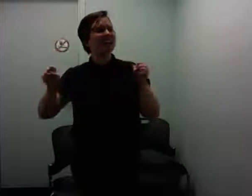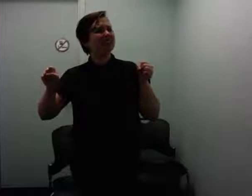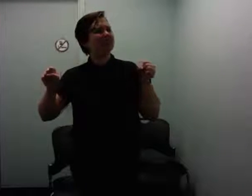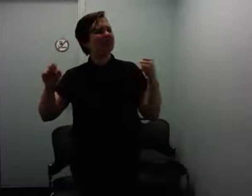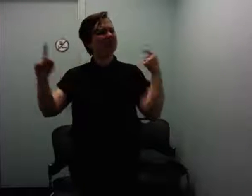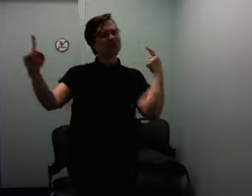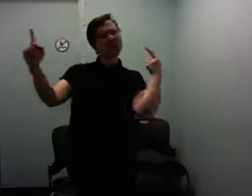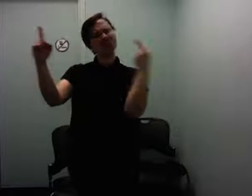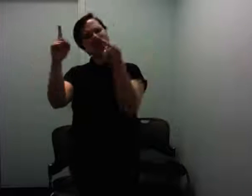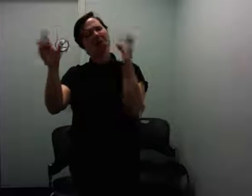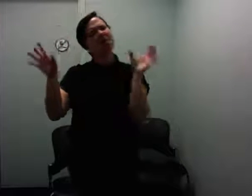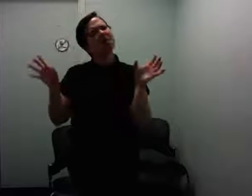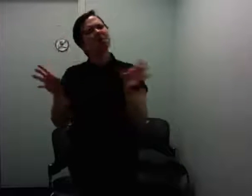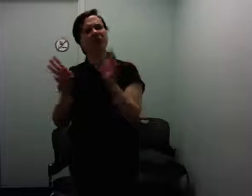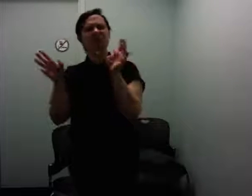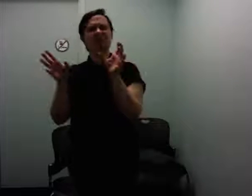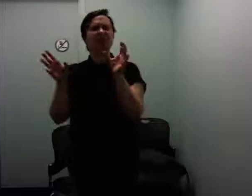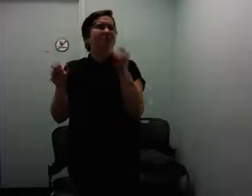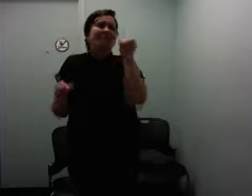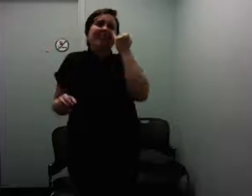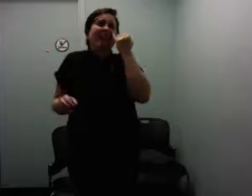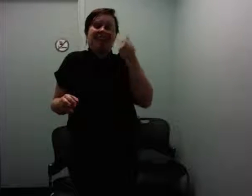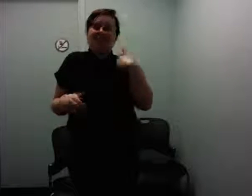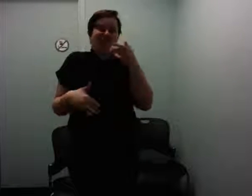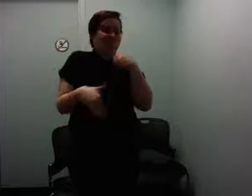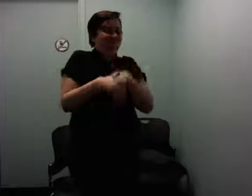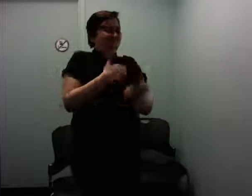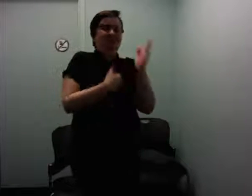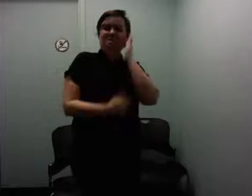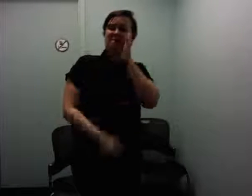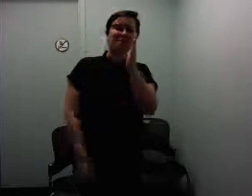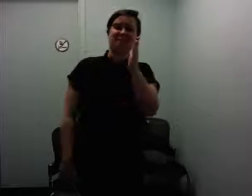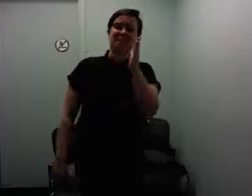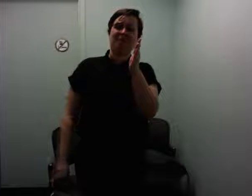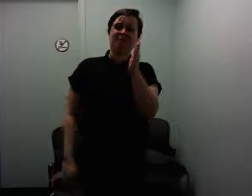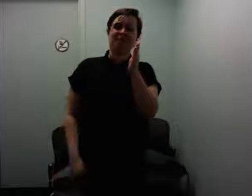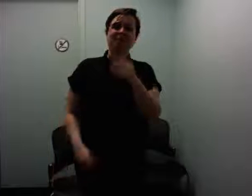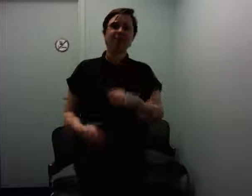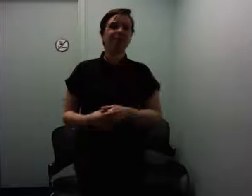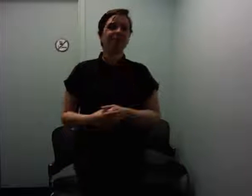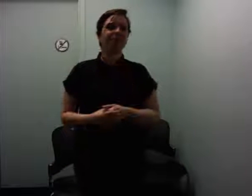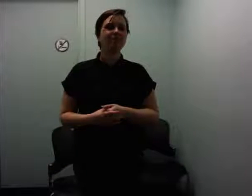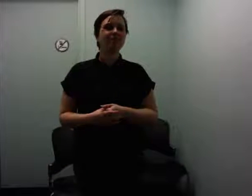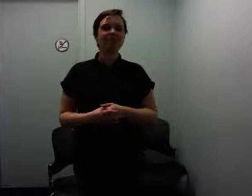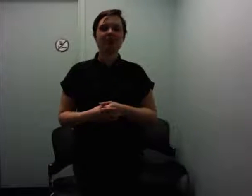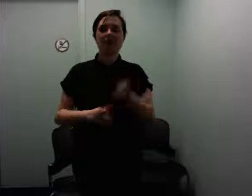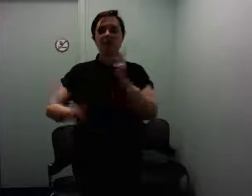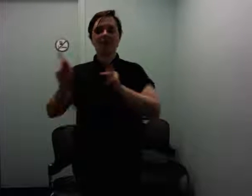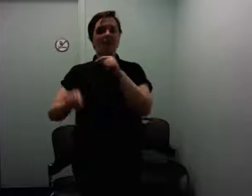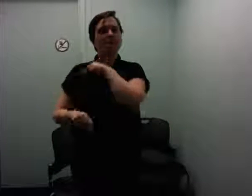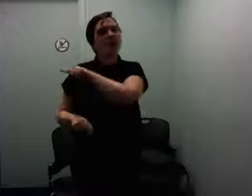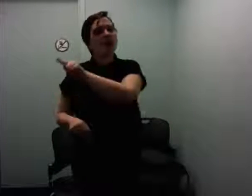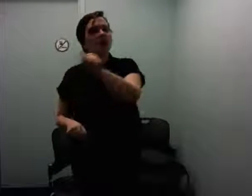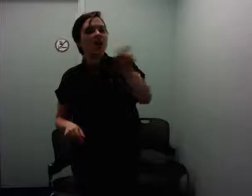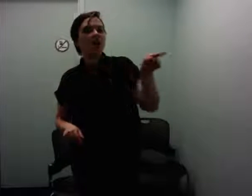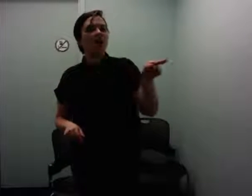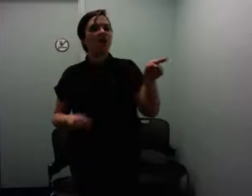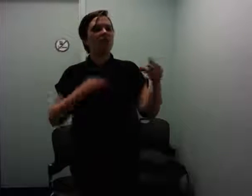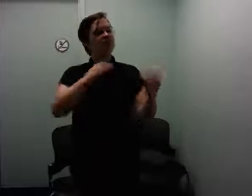These influences were the gender equality ambassadors that made me who I am today. They may not know